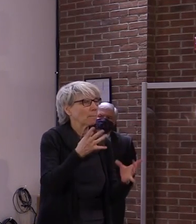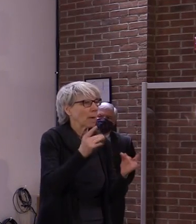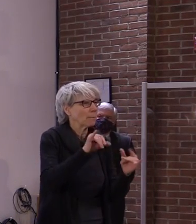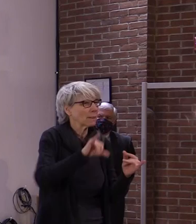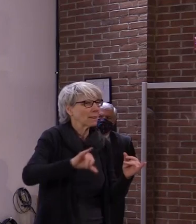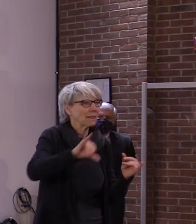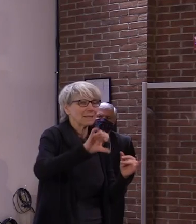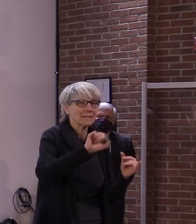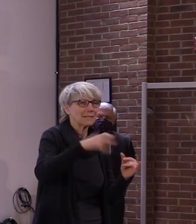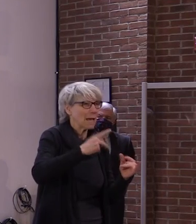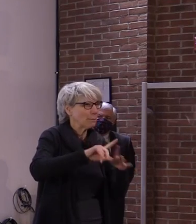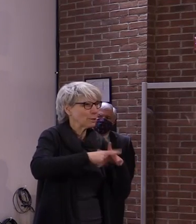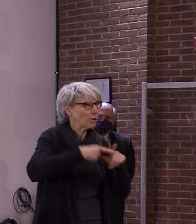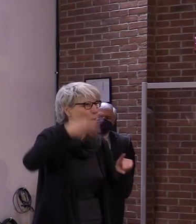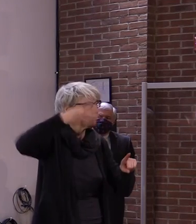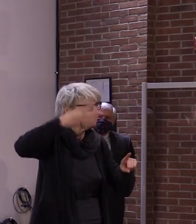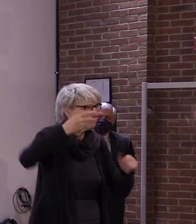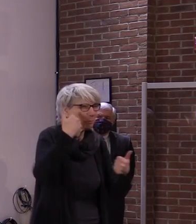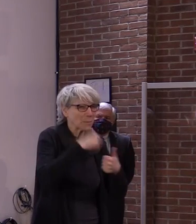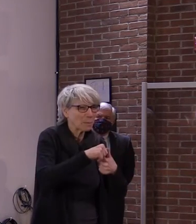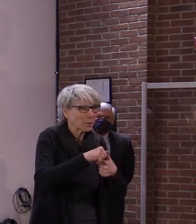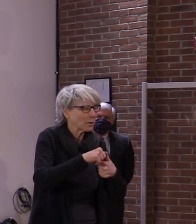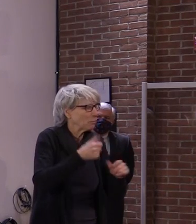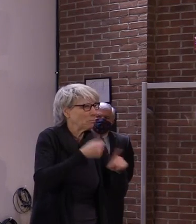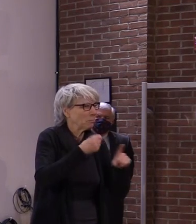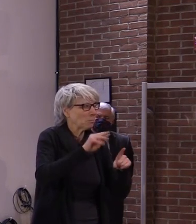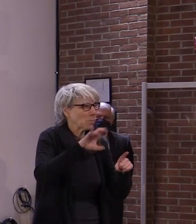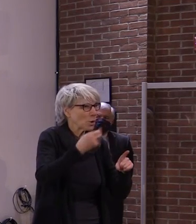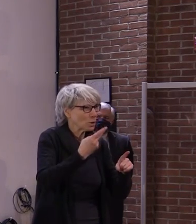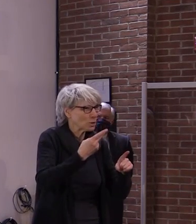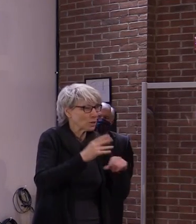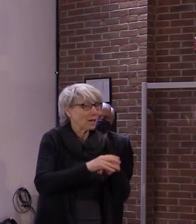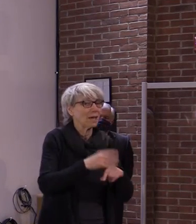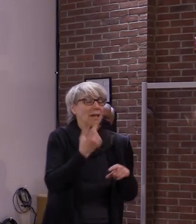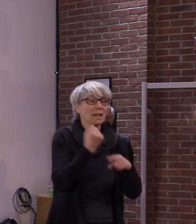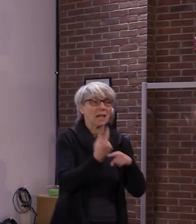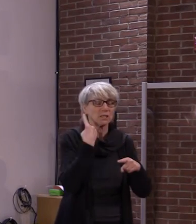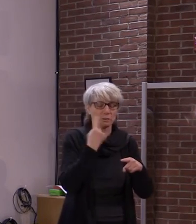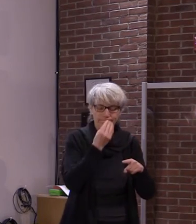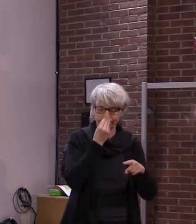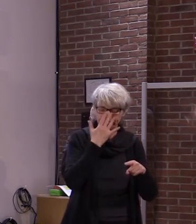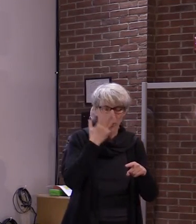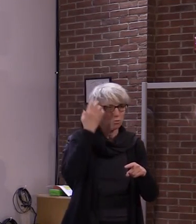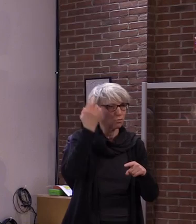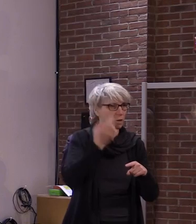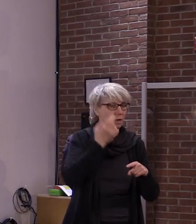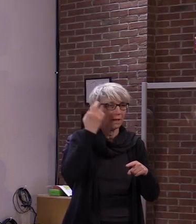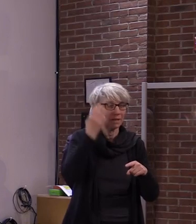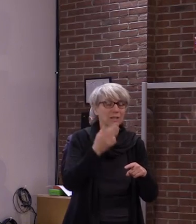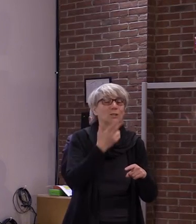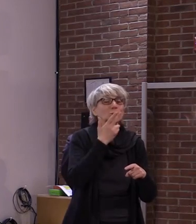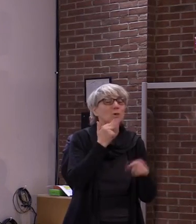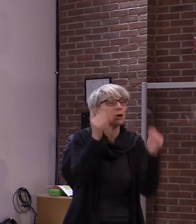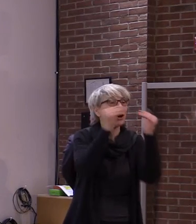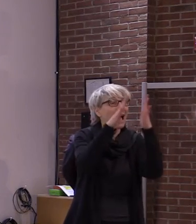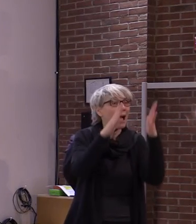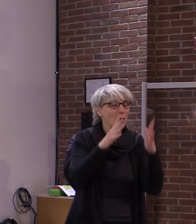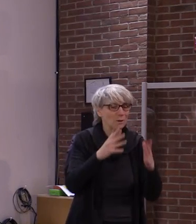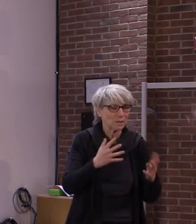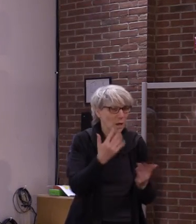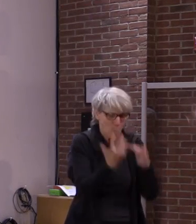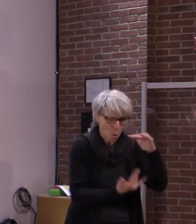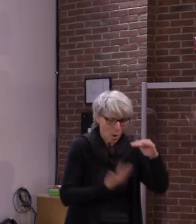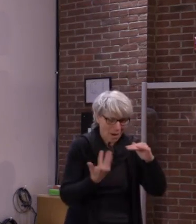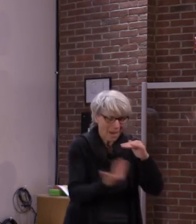the virus taught us, unfortunately, that we could not always have safe gatherings in the Sugar House.